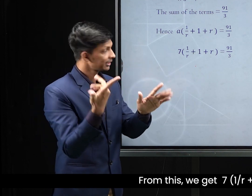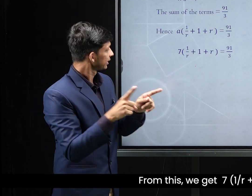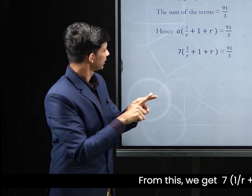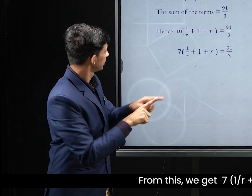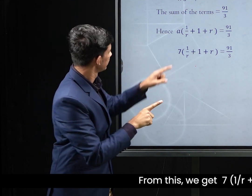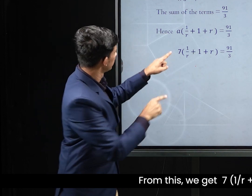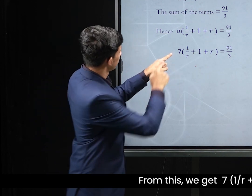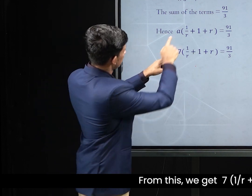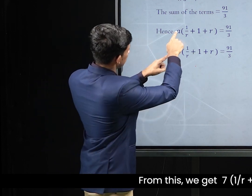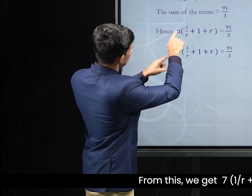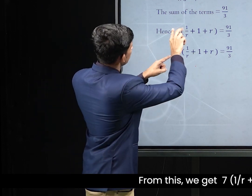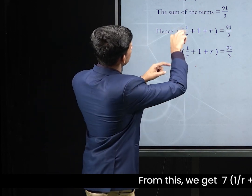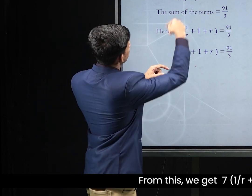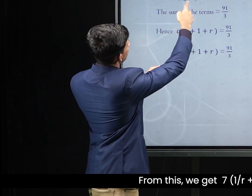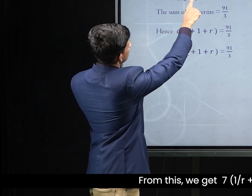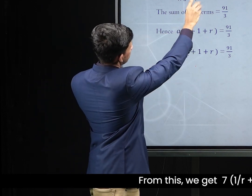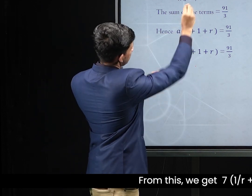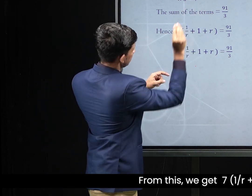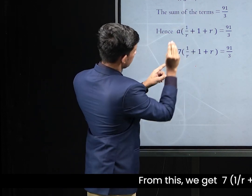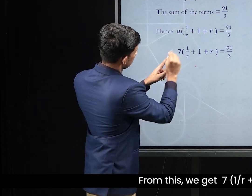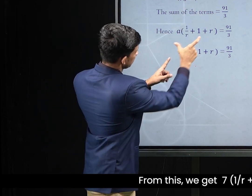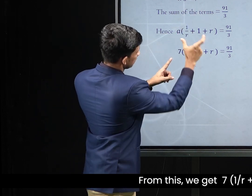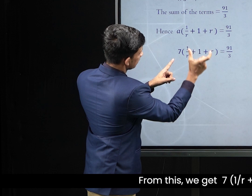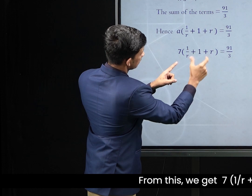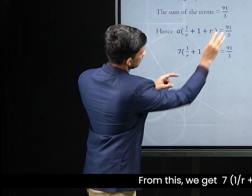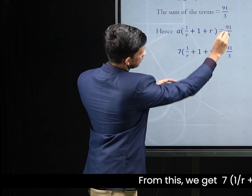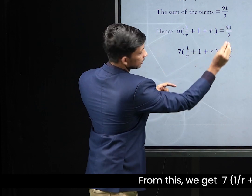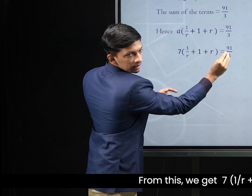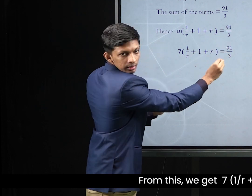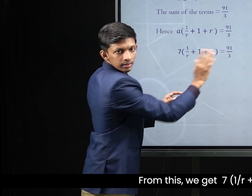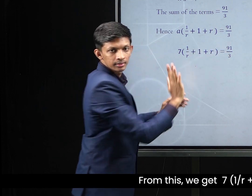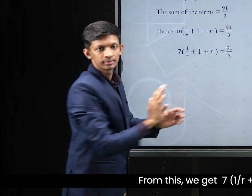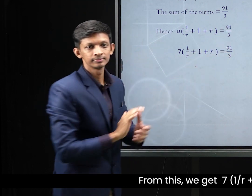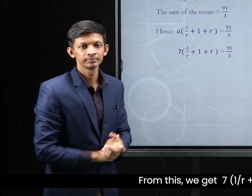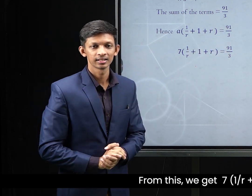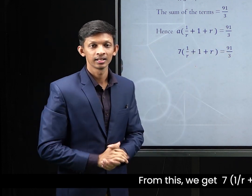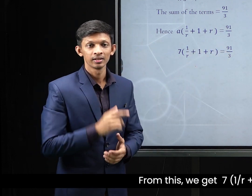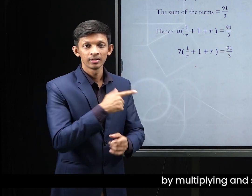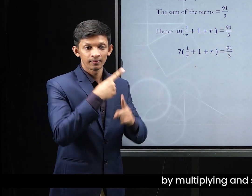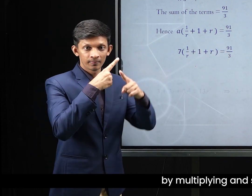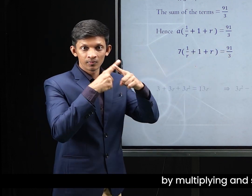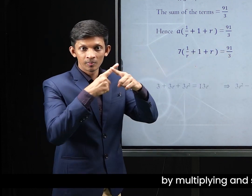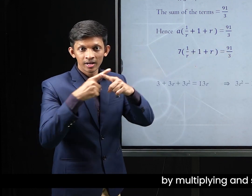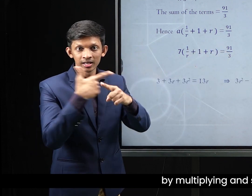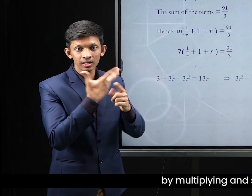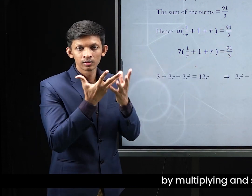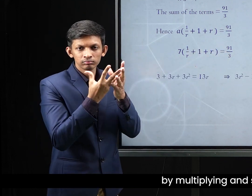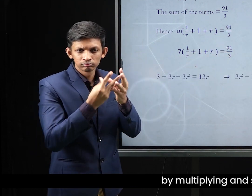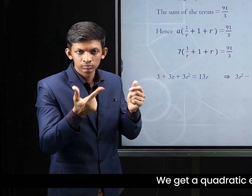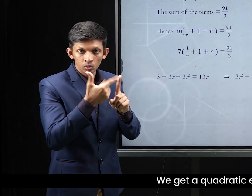1 by r plus 1 plus r is equal to 91 by 3. By multiplying and solving, we get